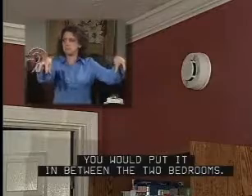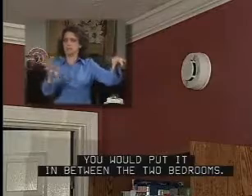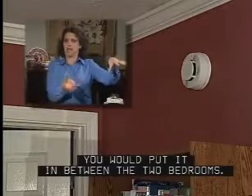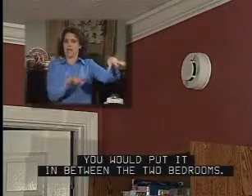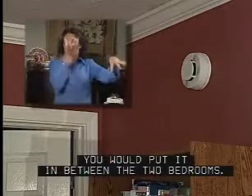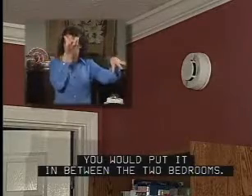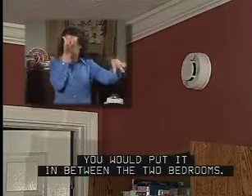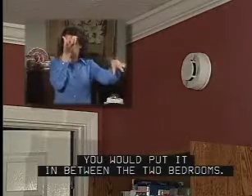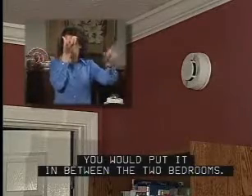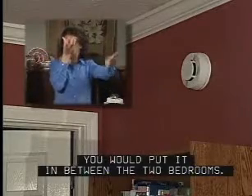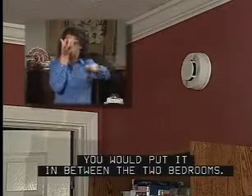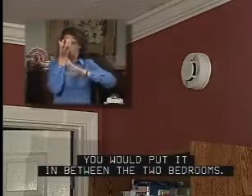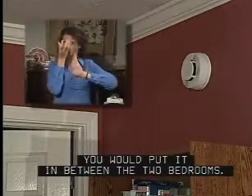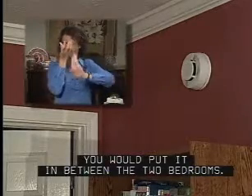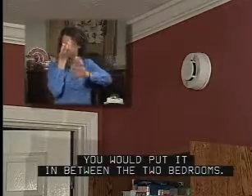it in between the 2 bedrooms.